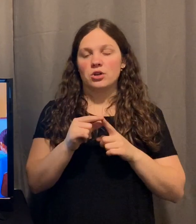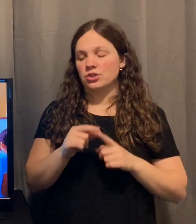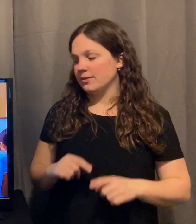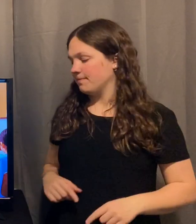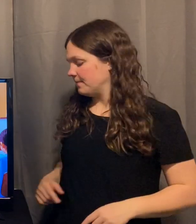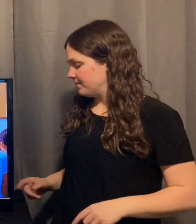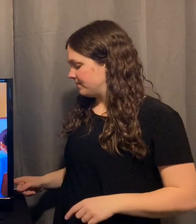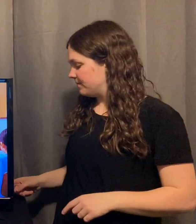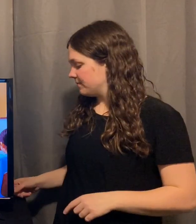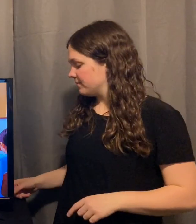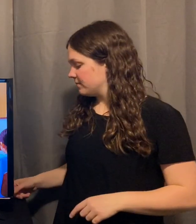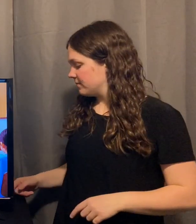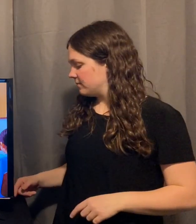words.